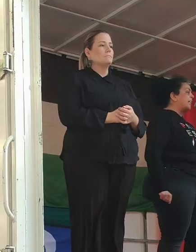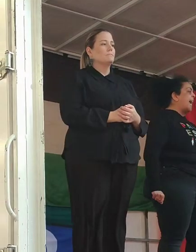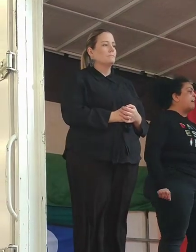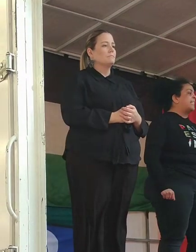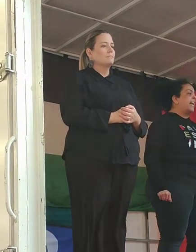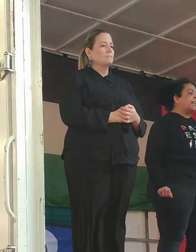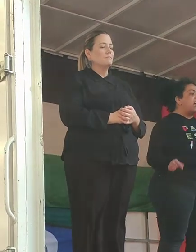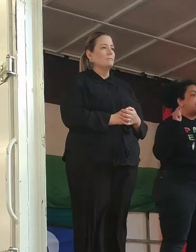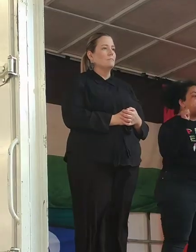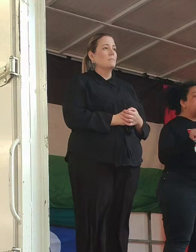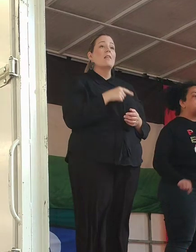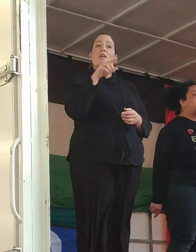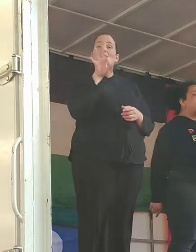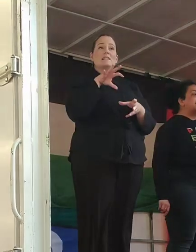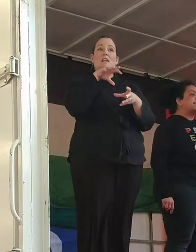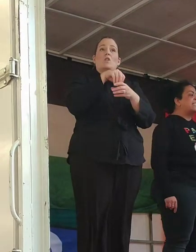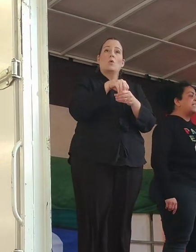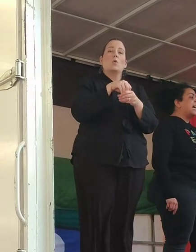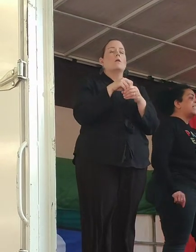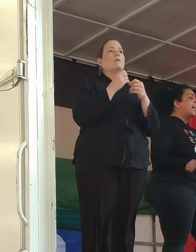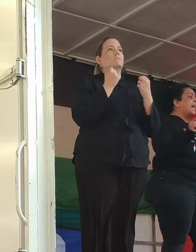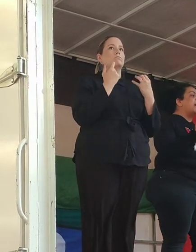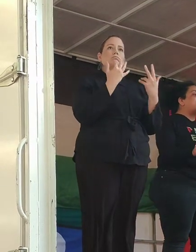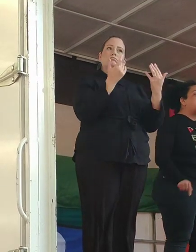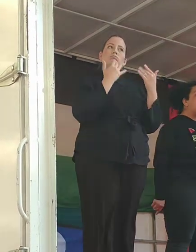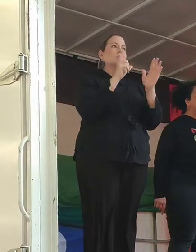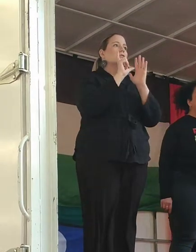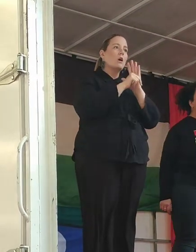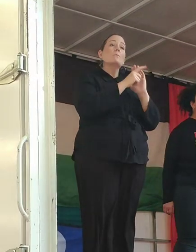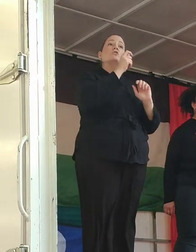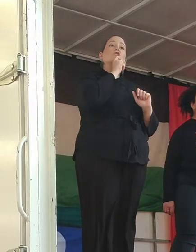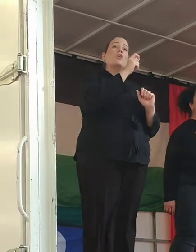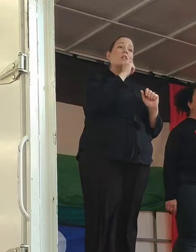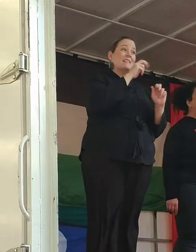This is not counting the multiple instances in which